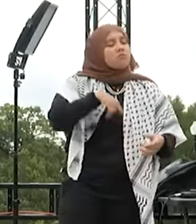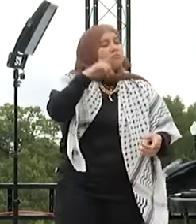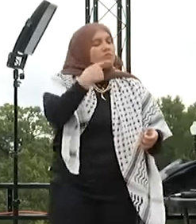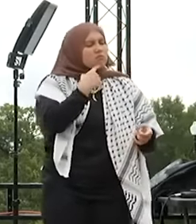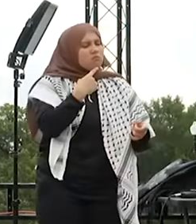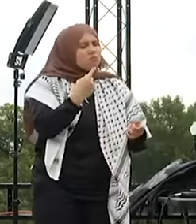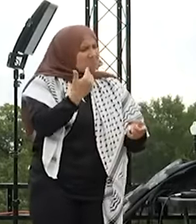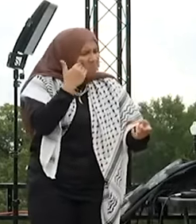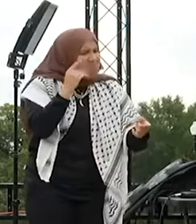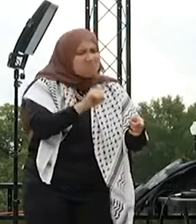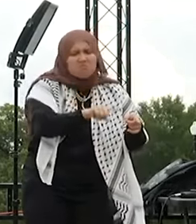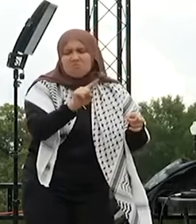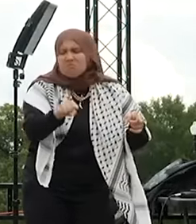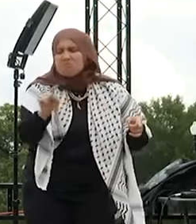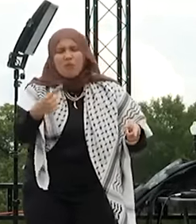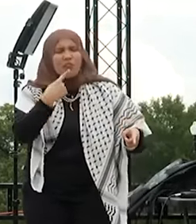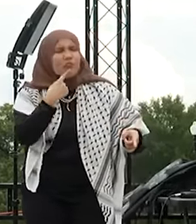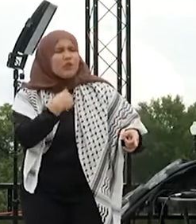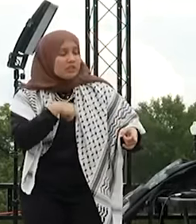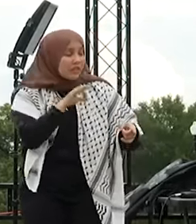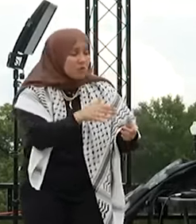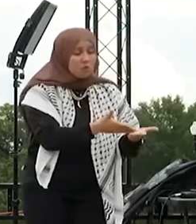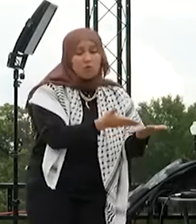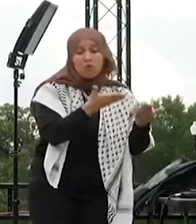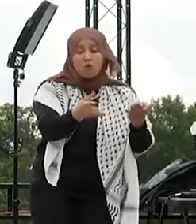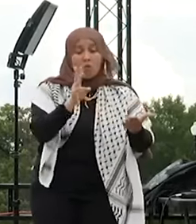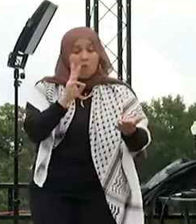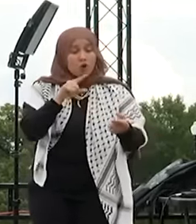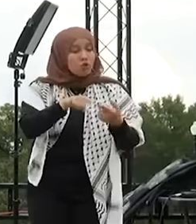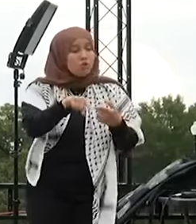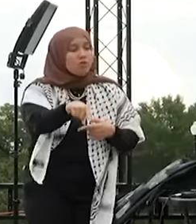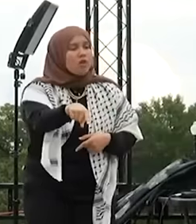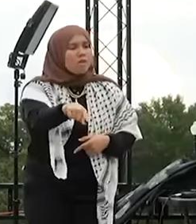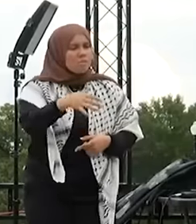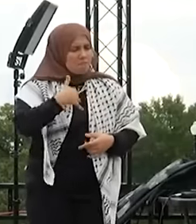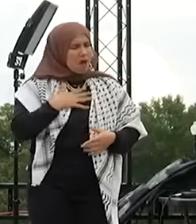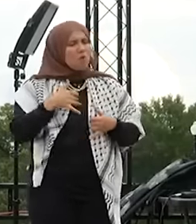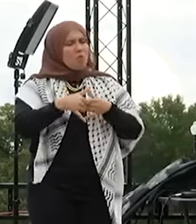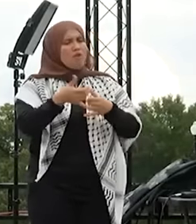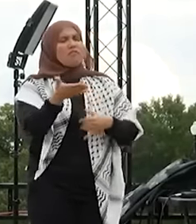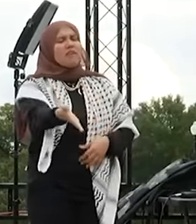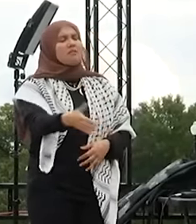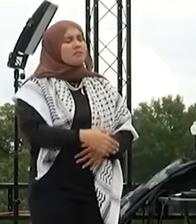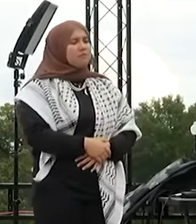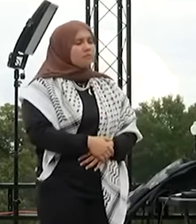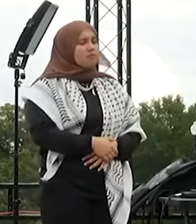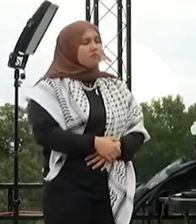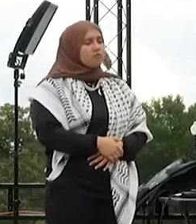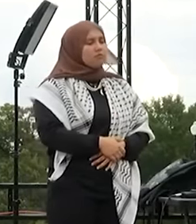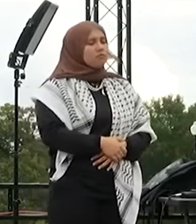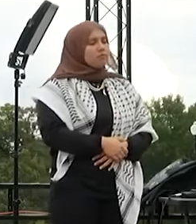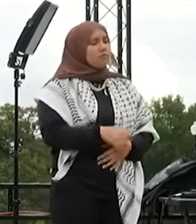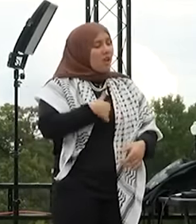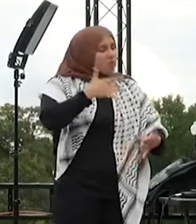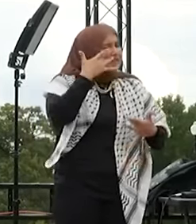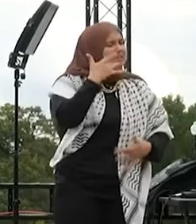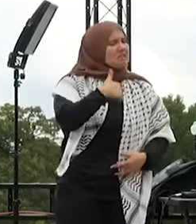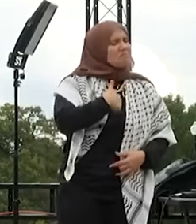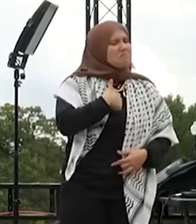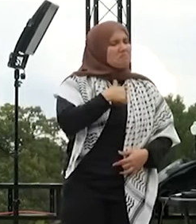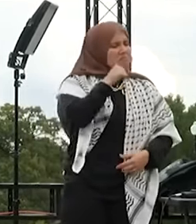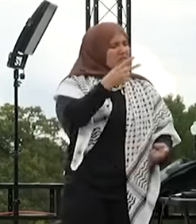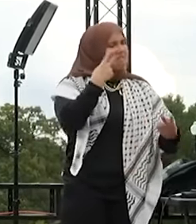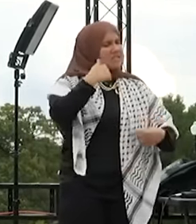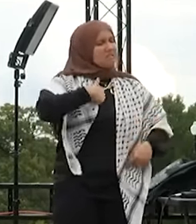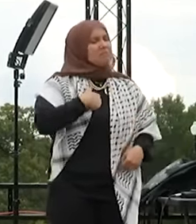had you gone and provided water, you would have found my reward with that person. Oh so and so, I was sick and you did not